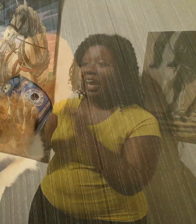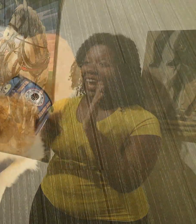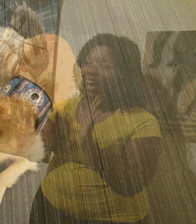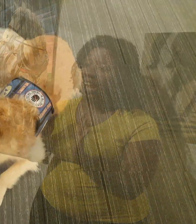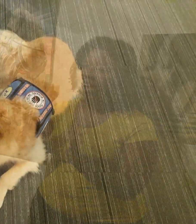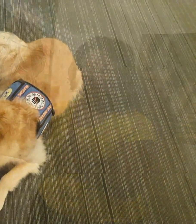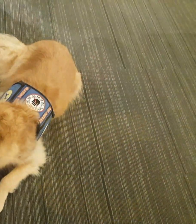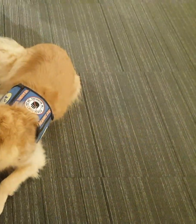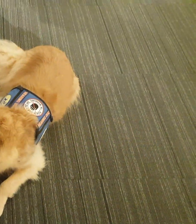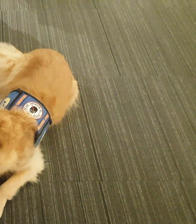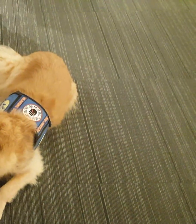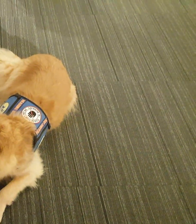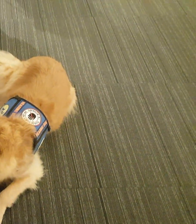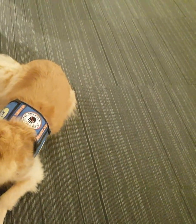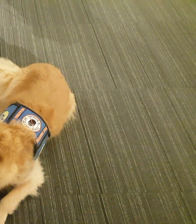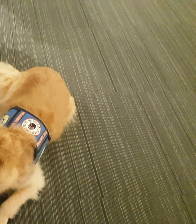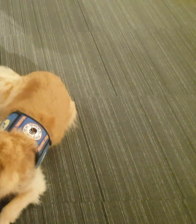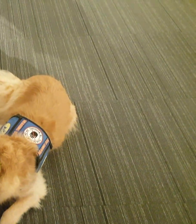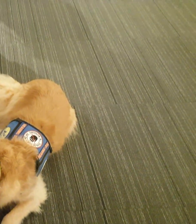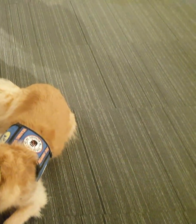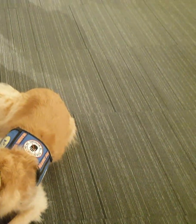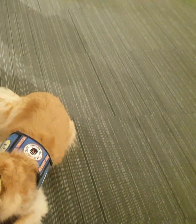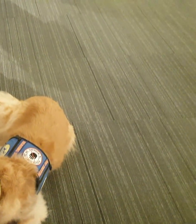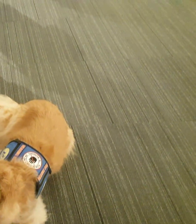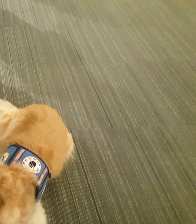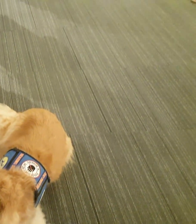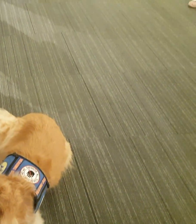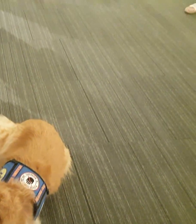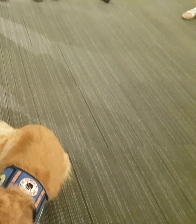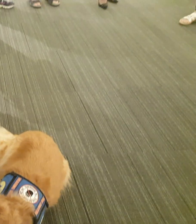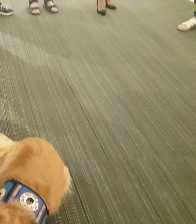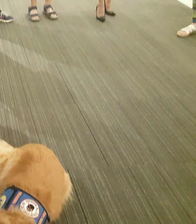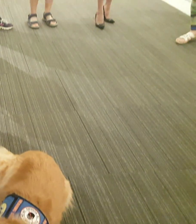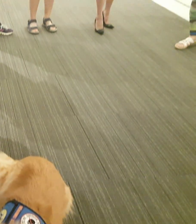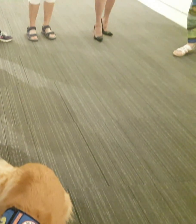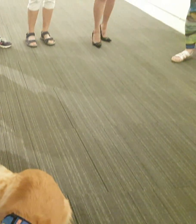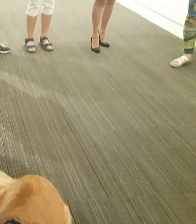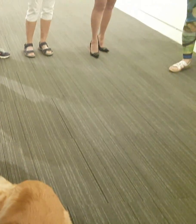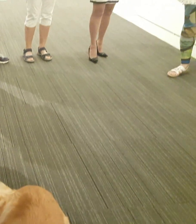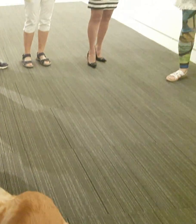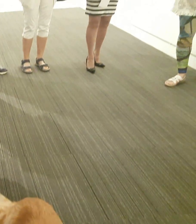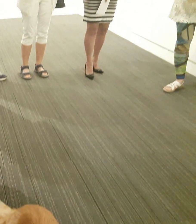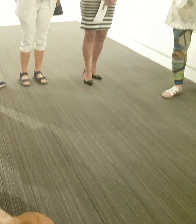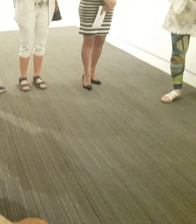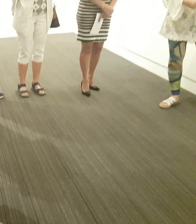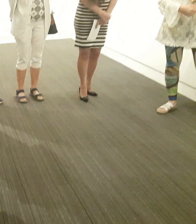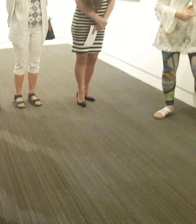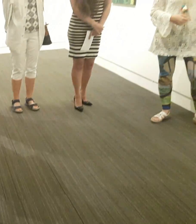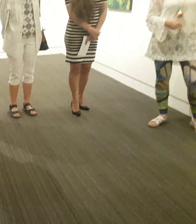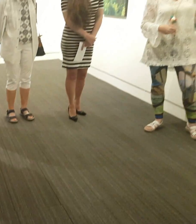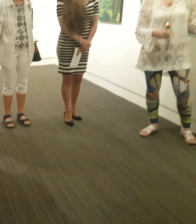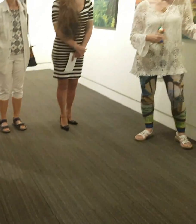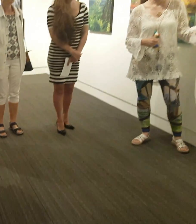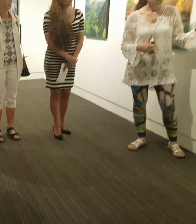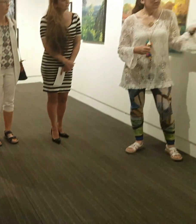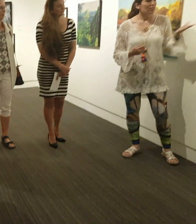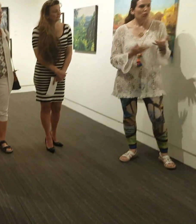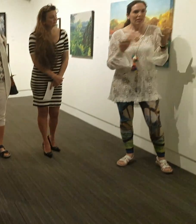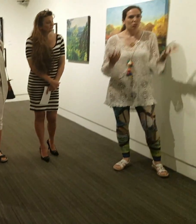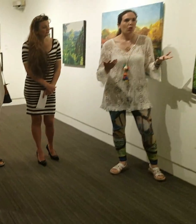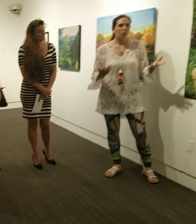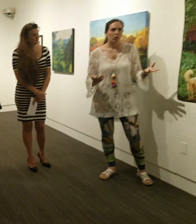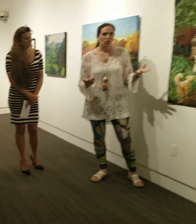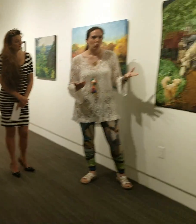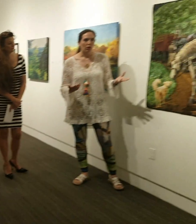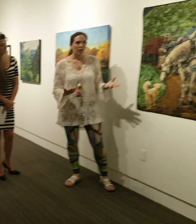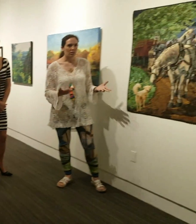my Cricut. But the main interaction, the first thing that you see, is the horse meeting the farm dog. And so